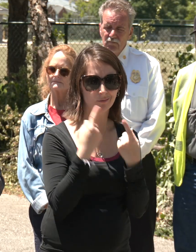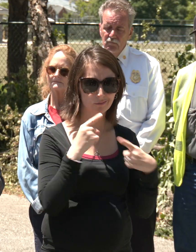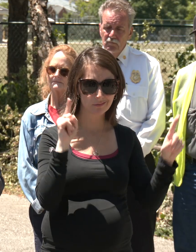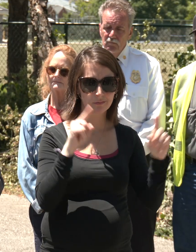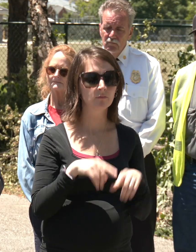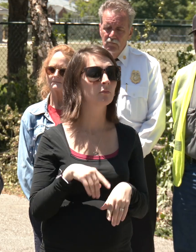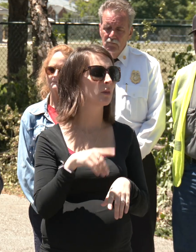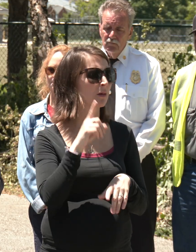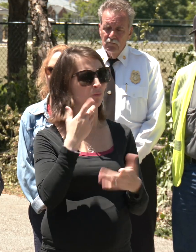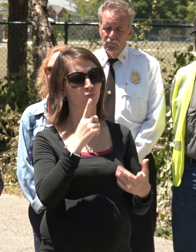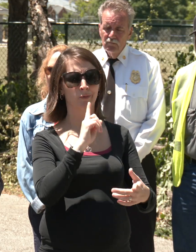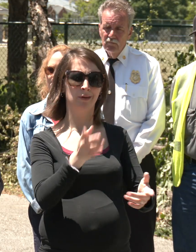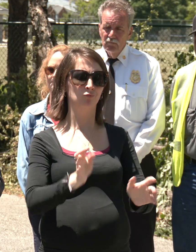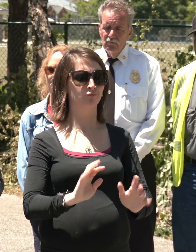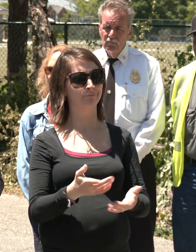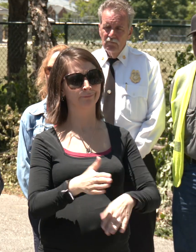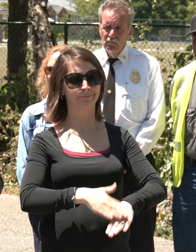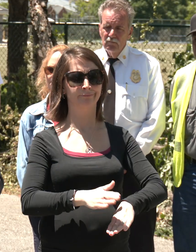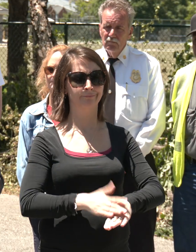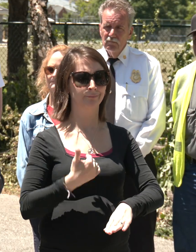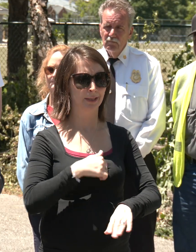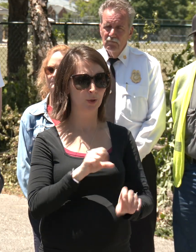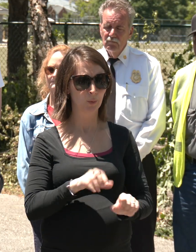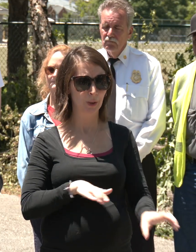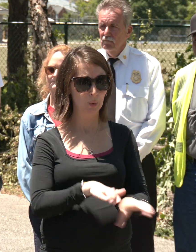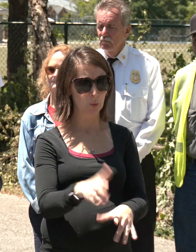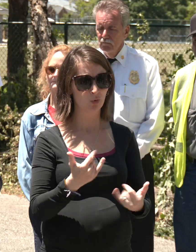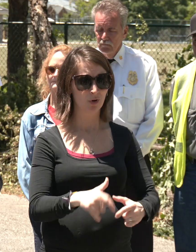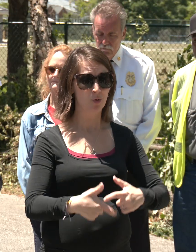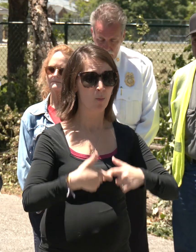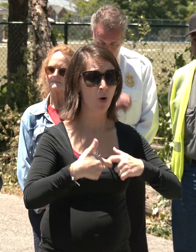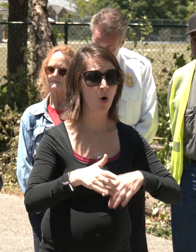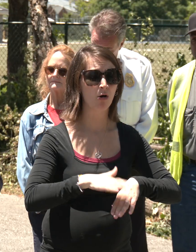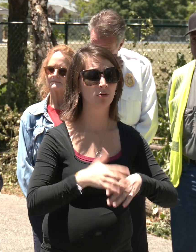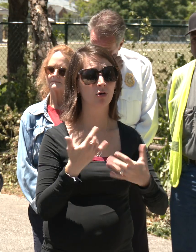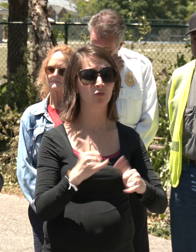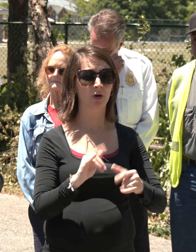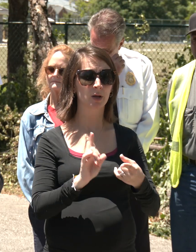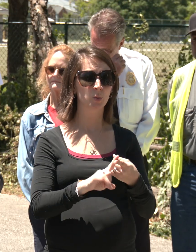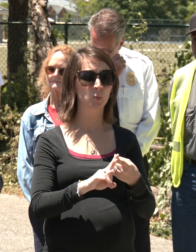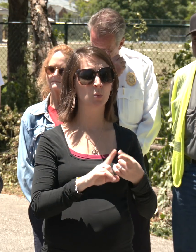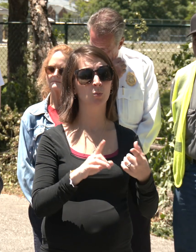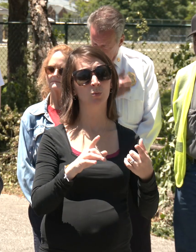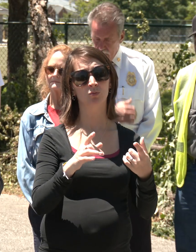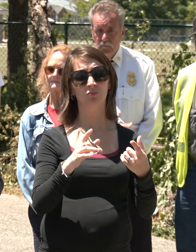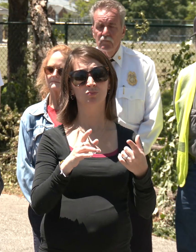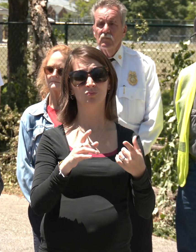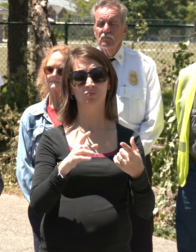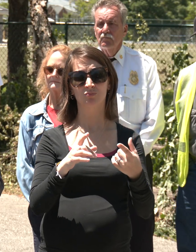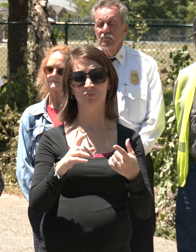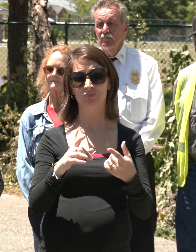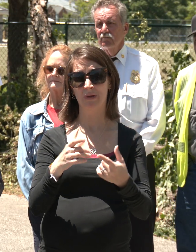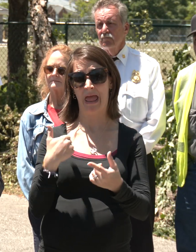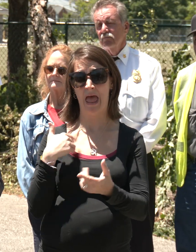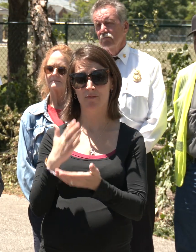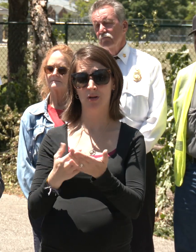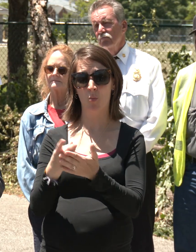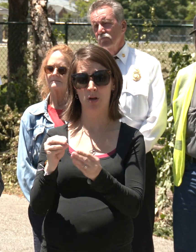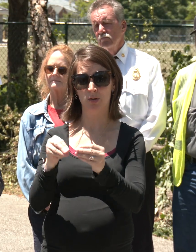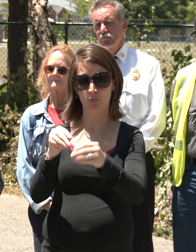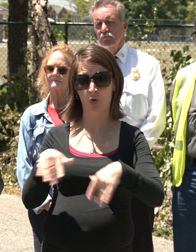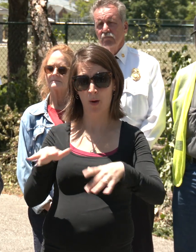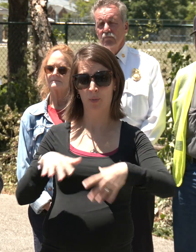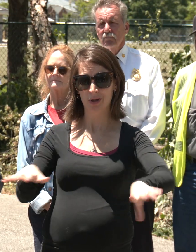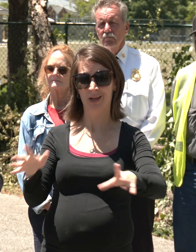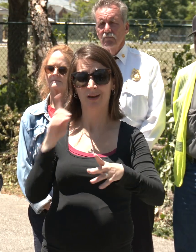it's the least we could do to put a pause on trying to put somebody's property up for sale in